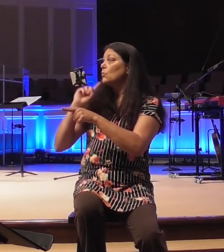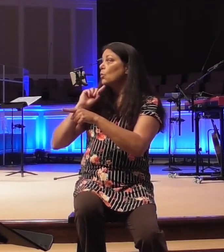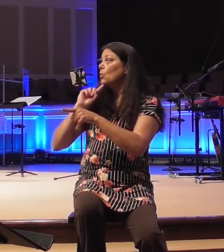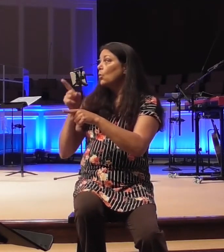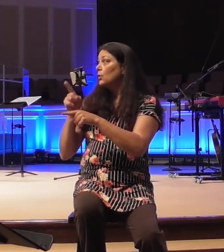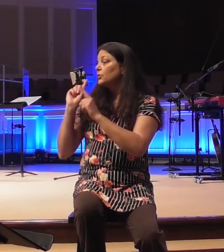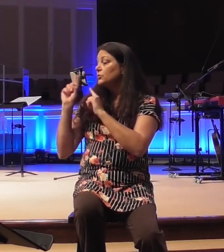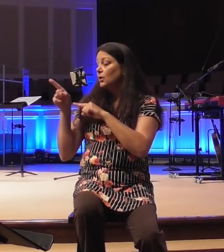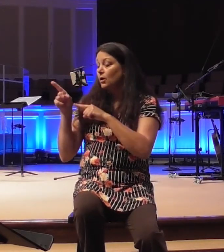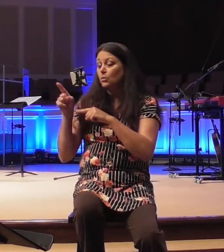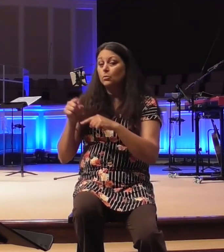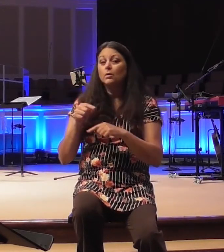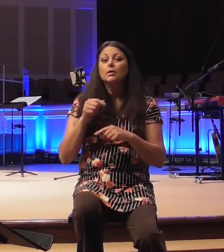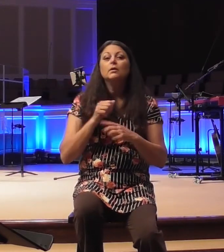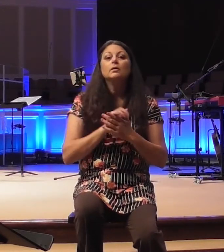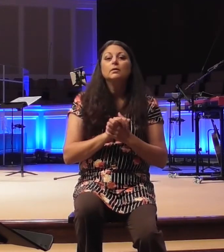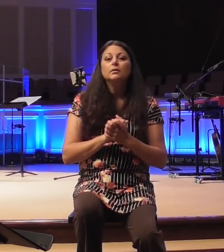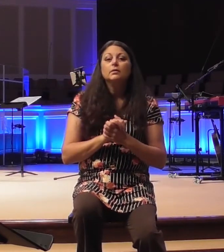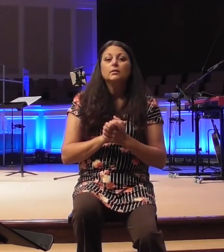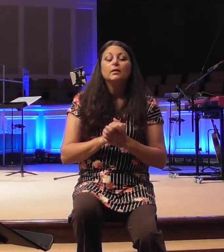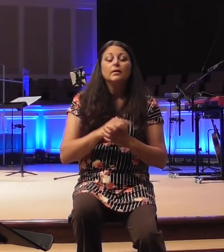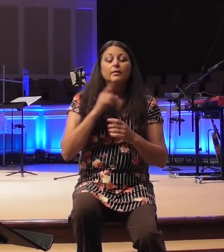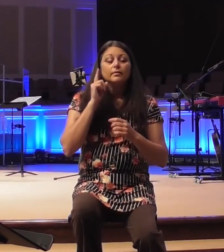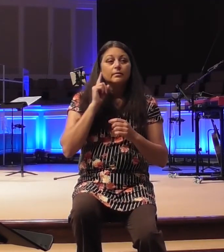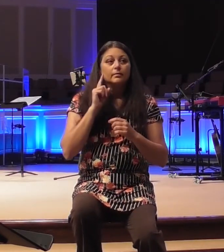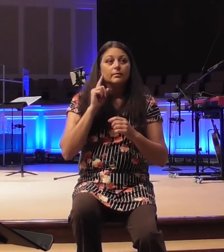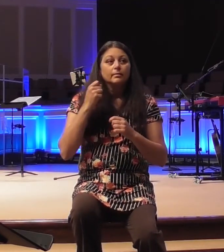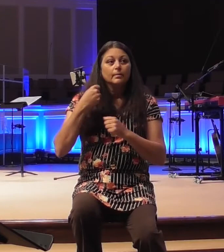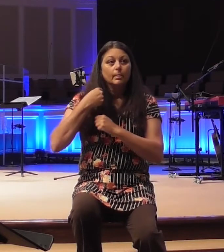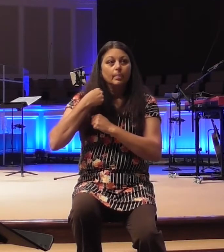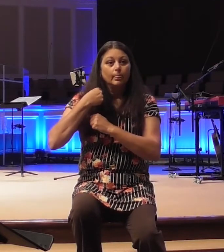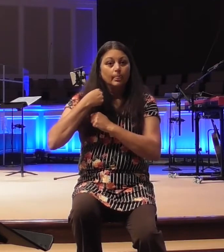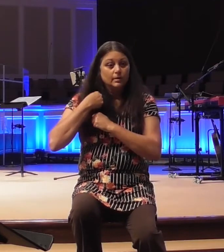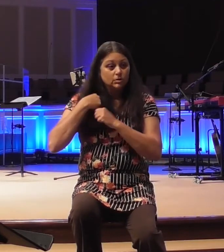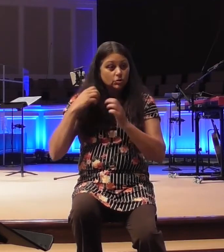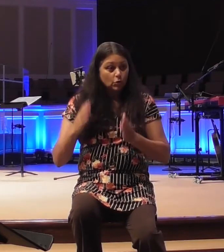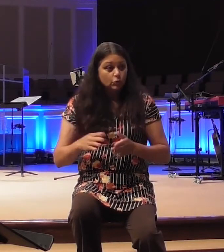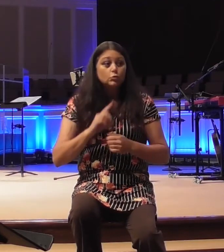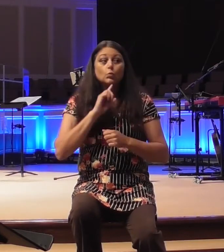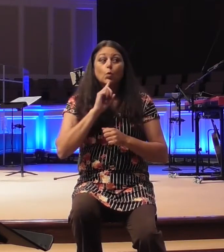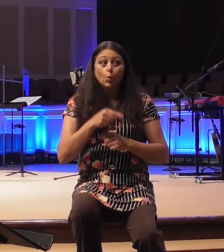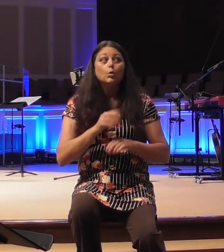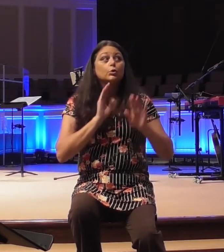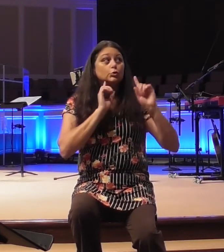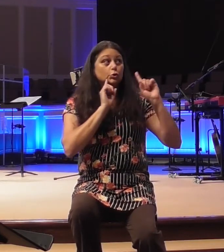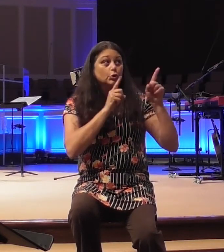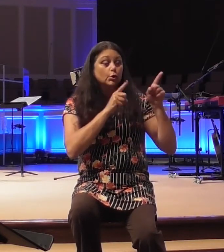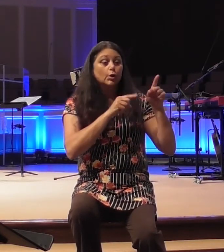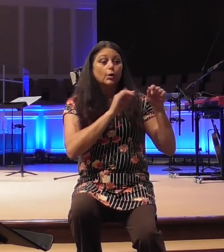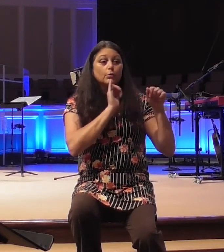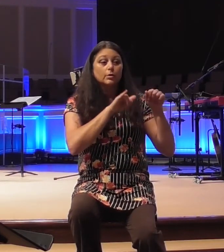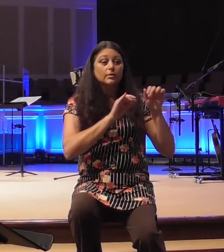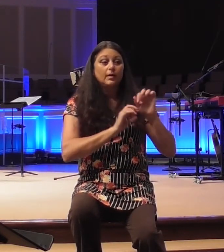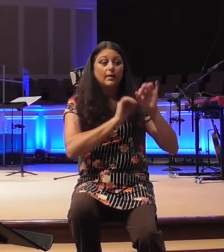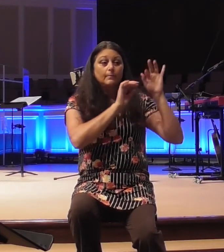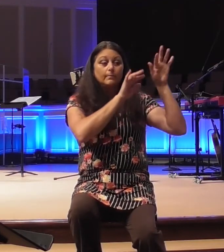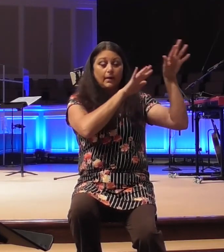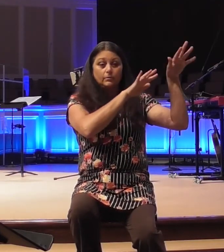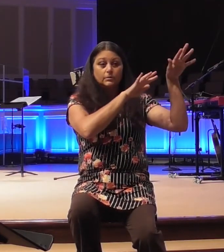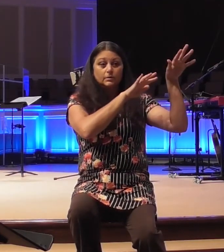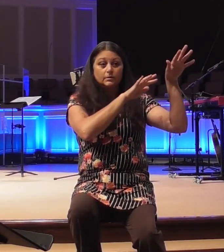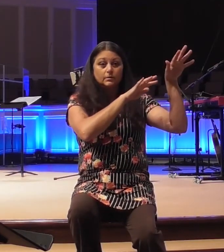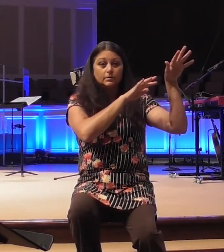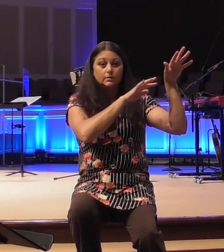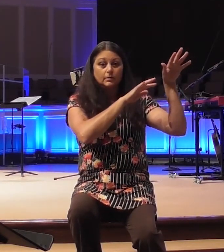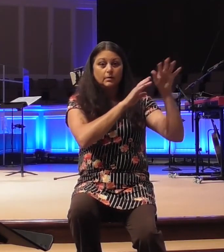pole. They'd have to figure that out once they got up there. But they were on top of that mountain because they were ordered to do so. They were untroubled